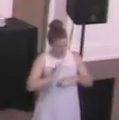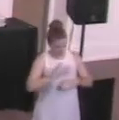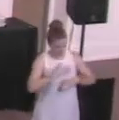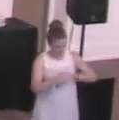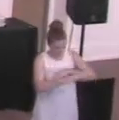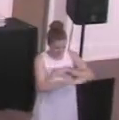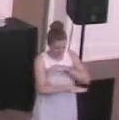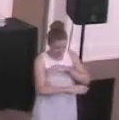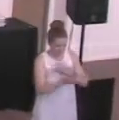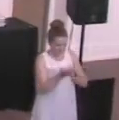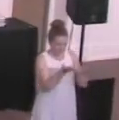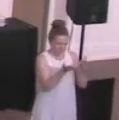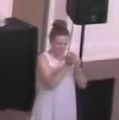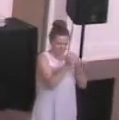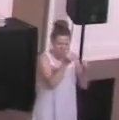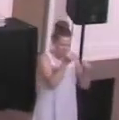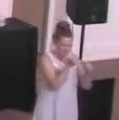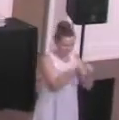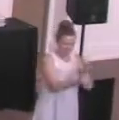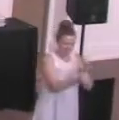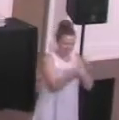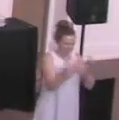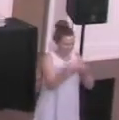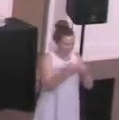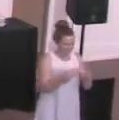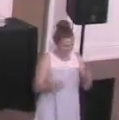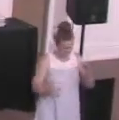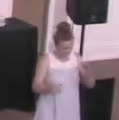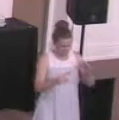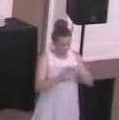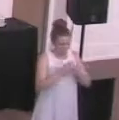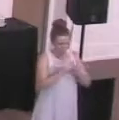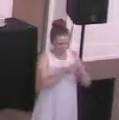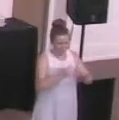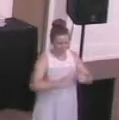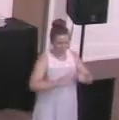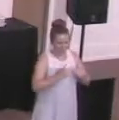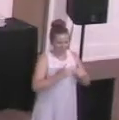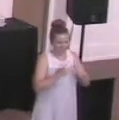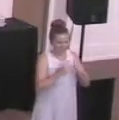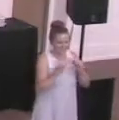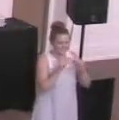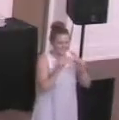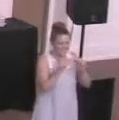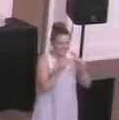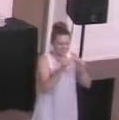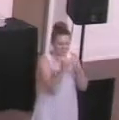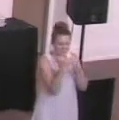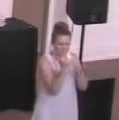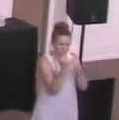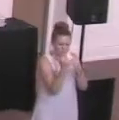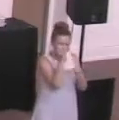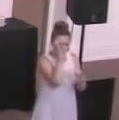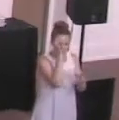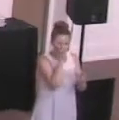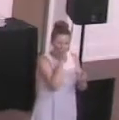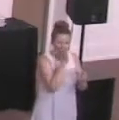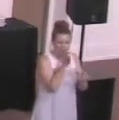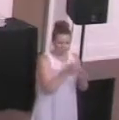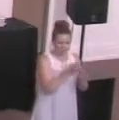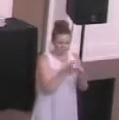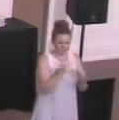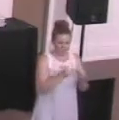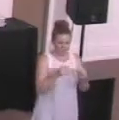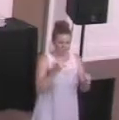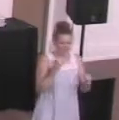to the end. No matter what comes your way, to stay strong and faithful to the end. That's